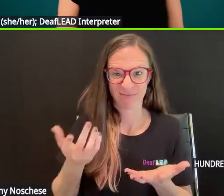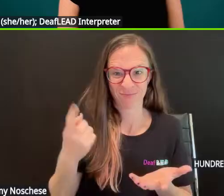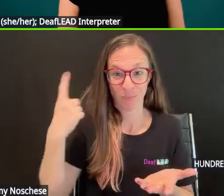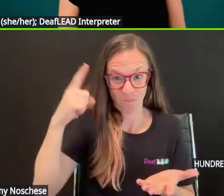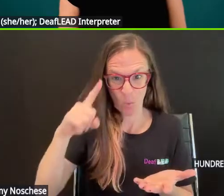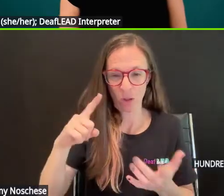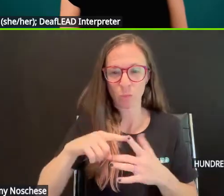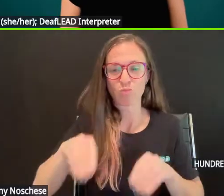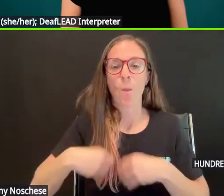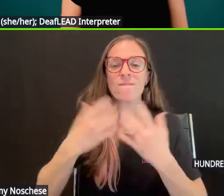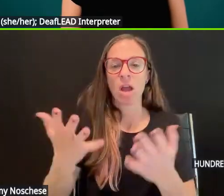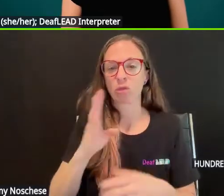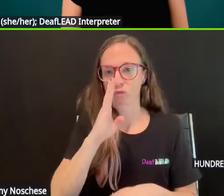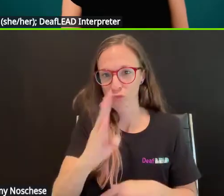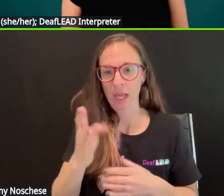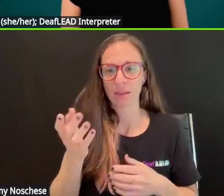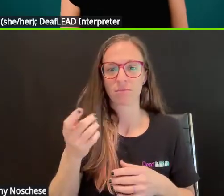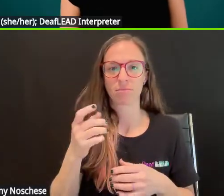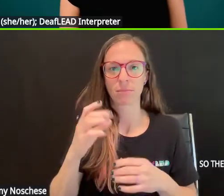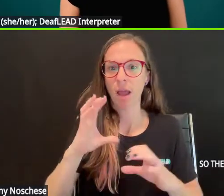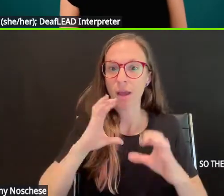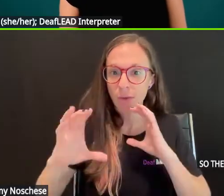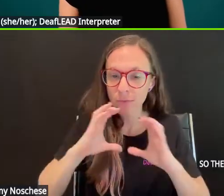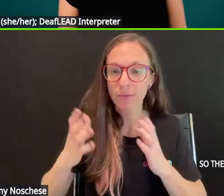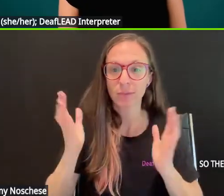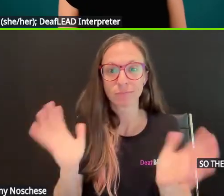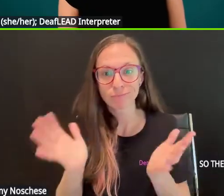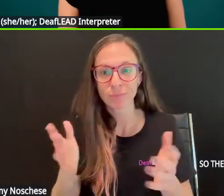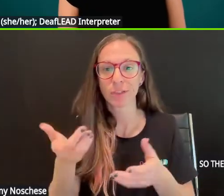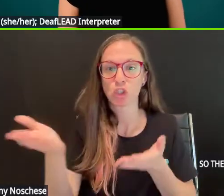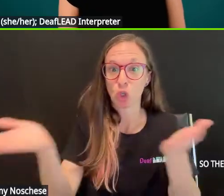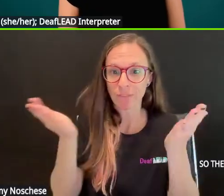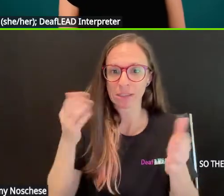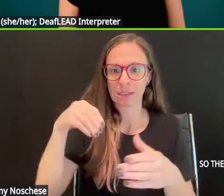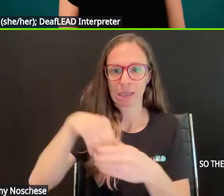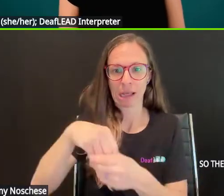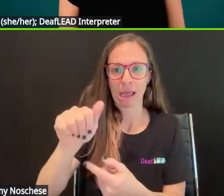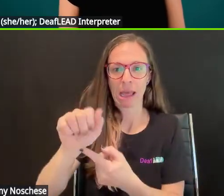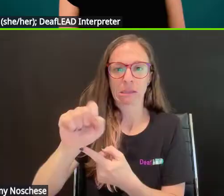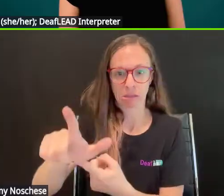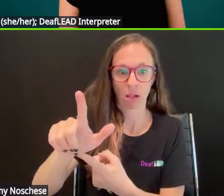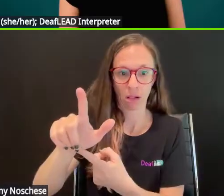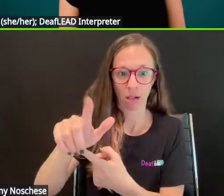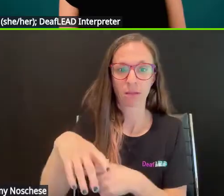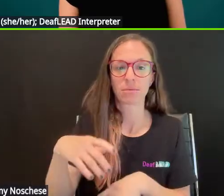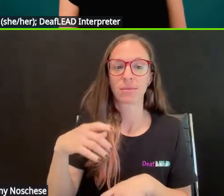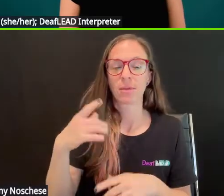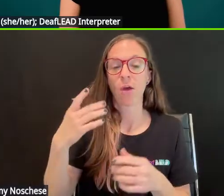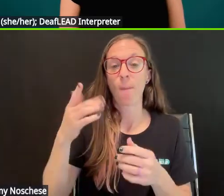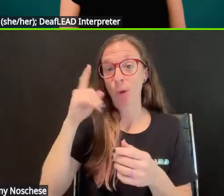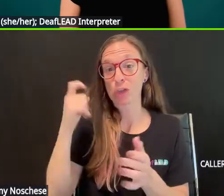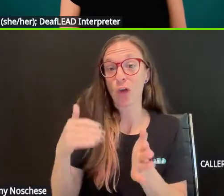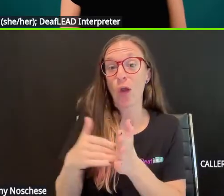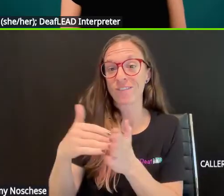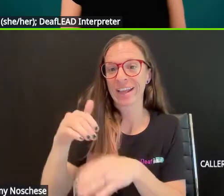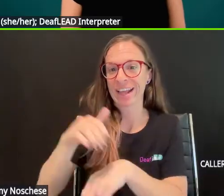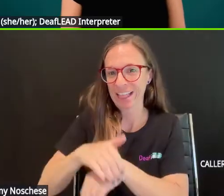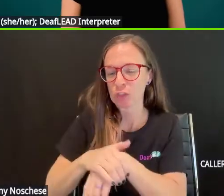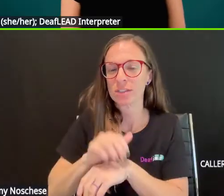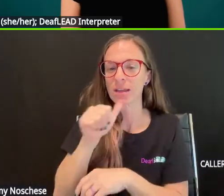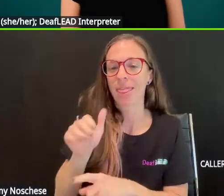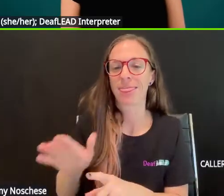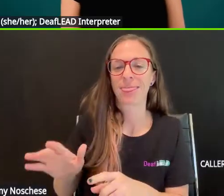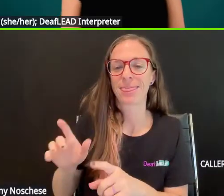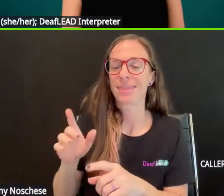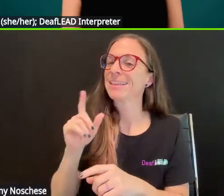988 VP, as well as the Deaf Crisis Line, we're really here to be able to provide that direct communication access to serve those in the ASL